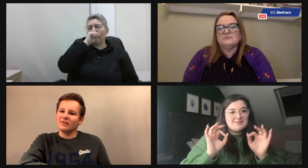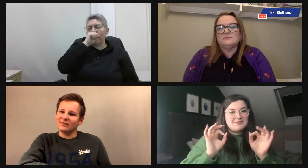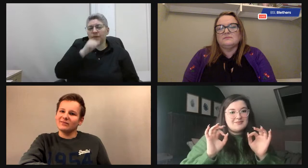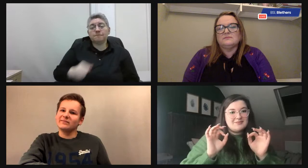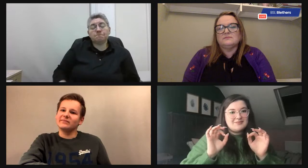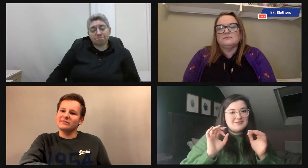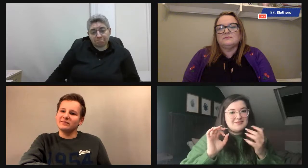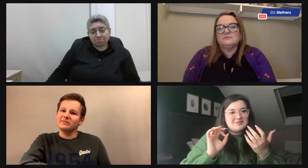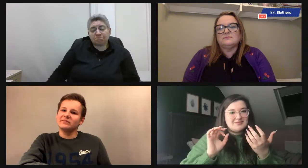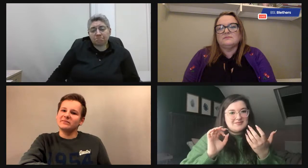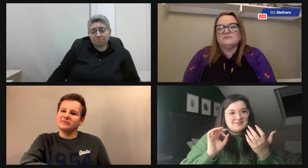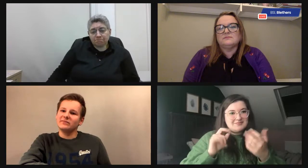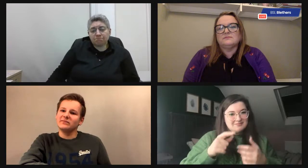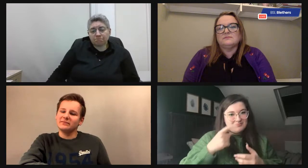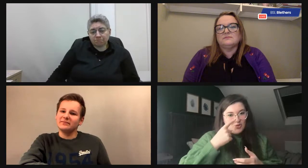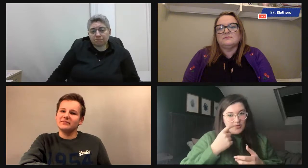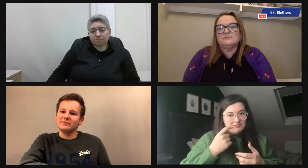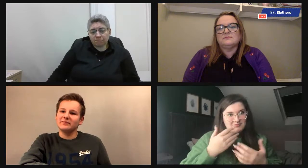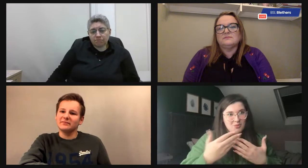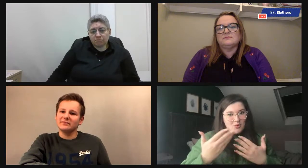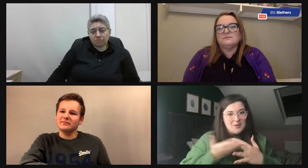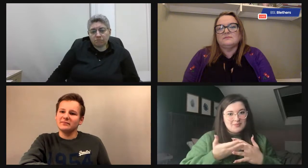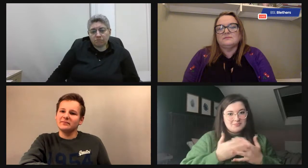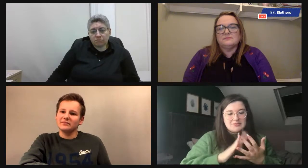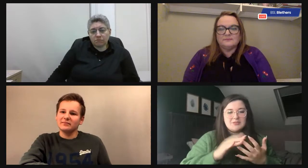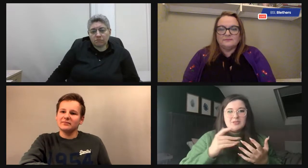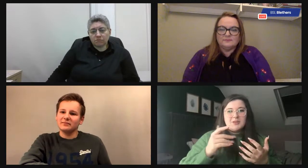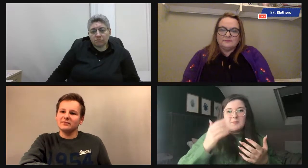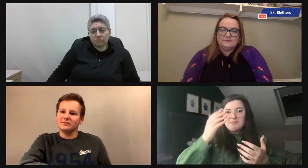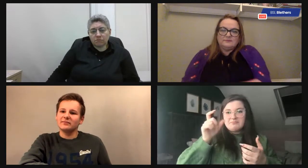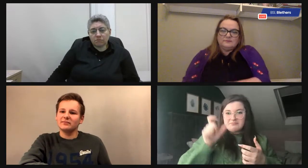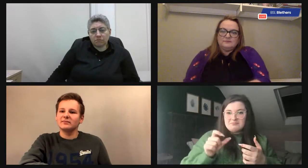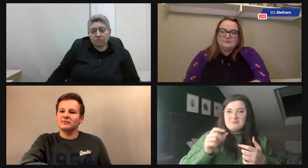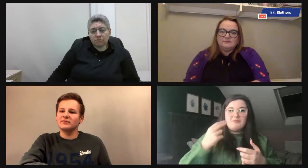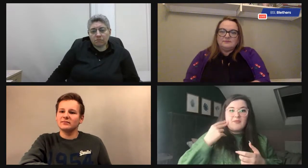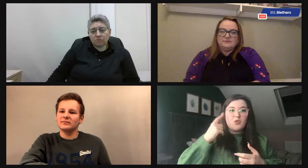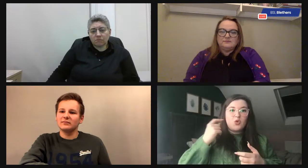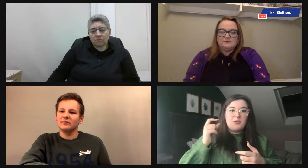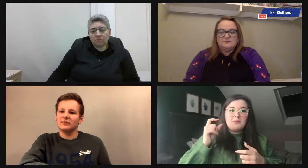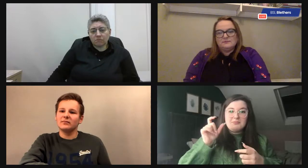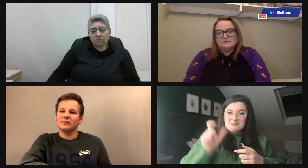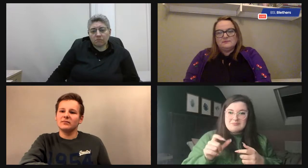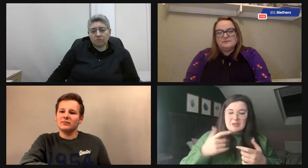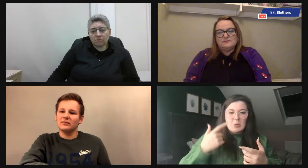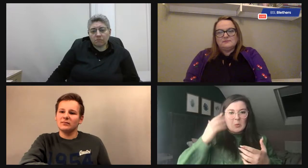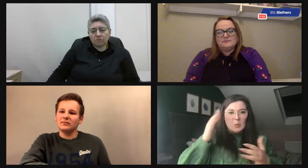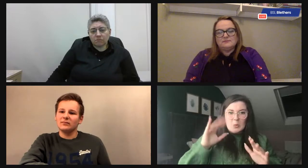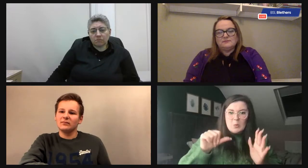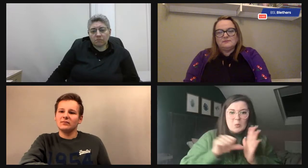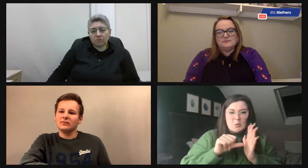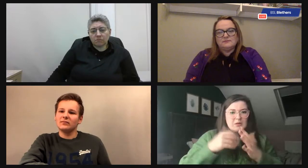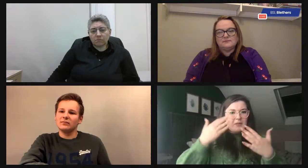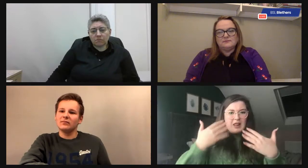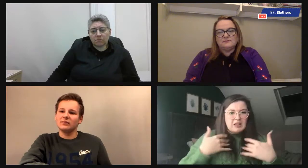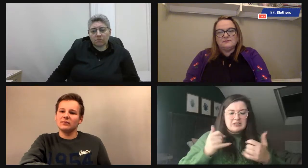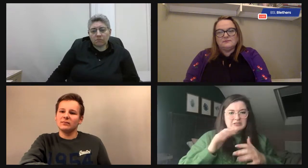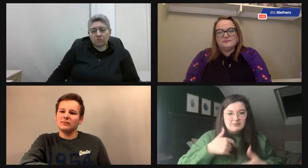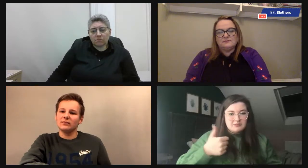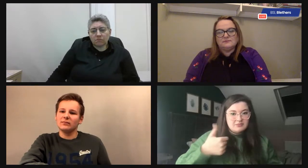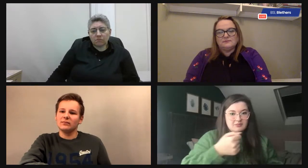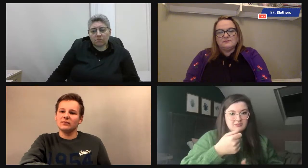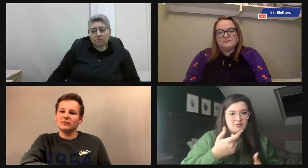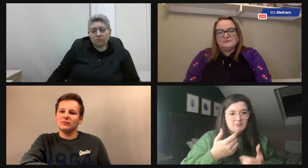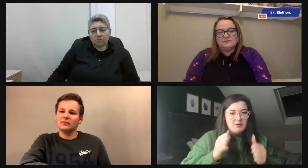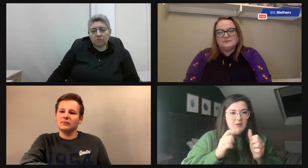rather not being trained and encouraged. So, there could be more access to other